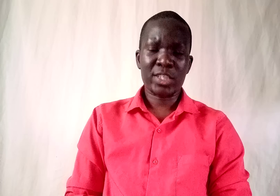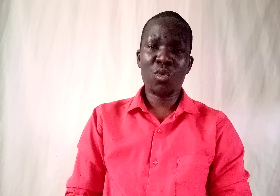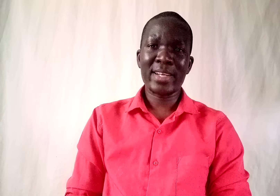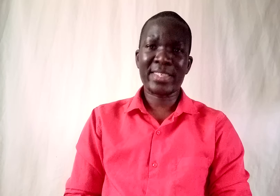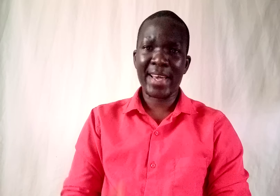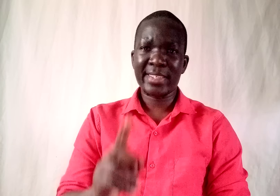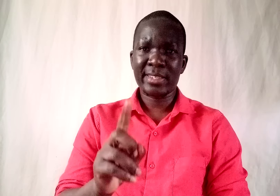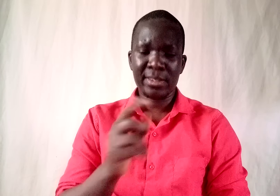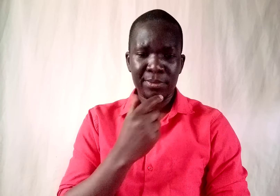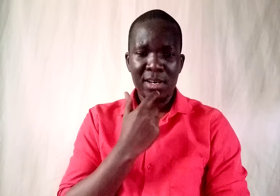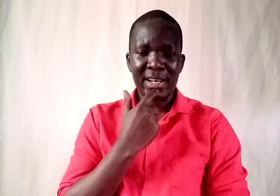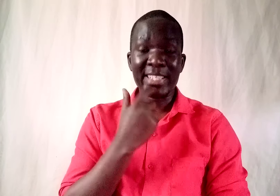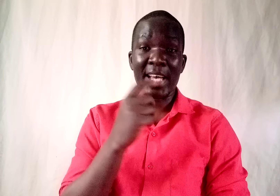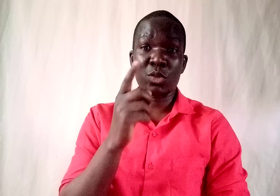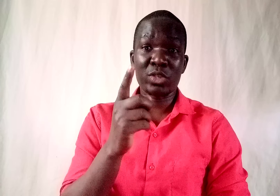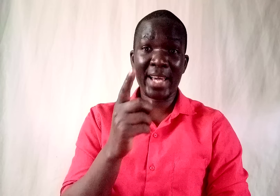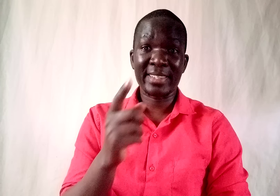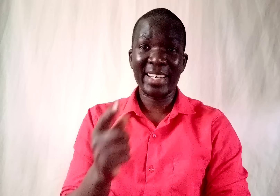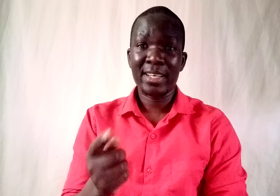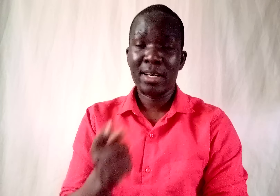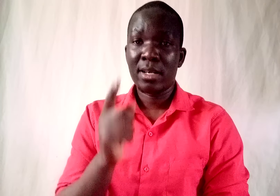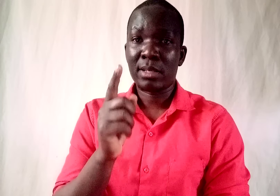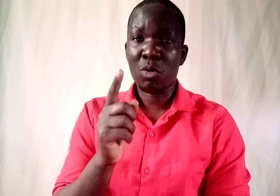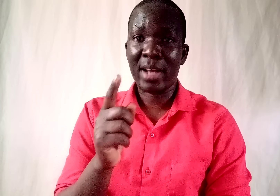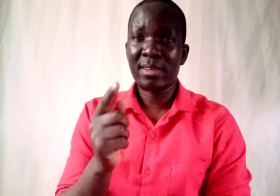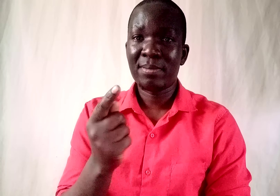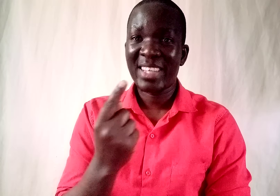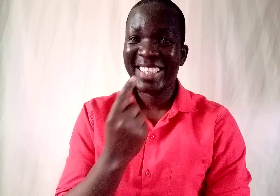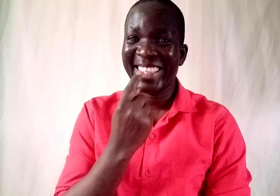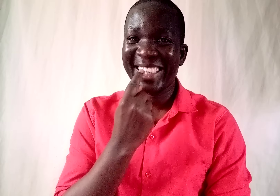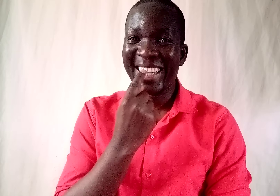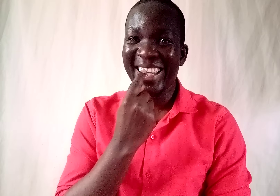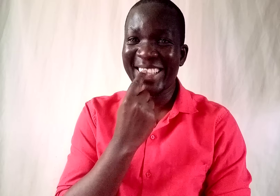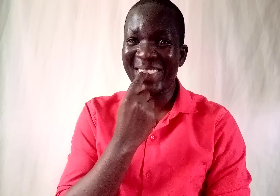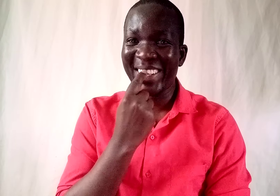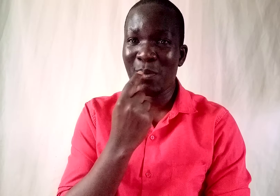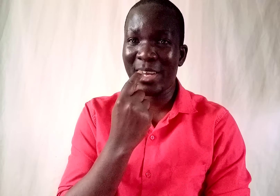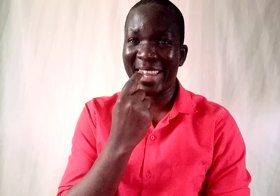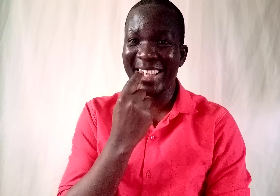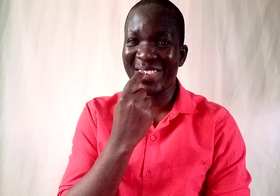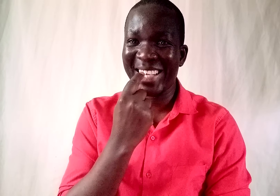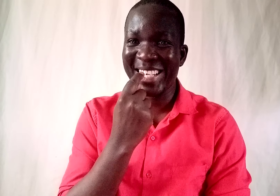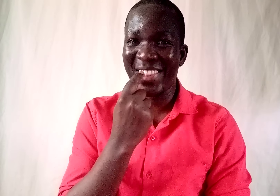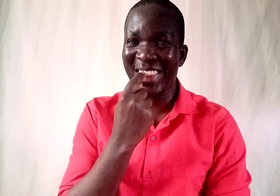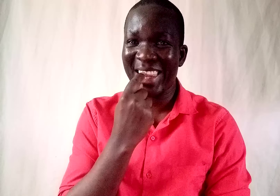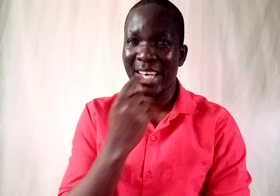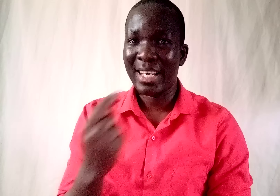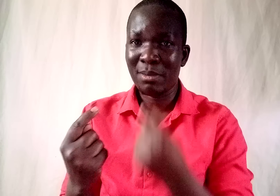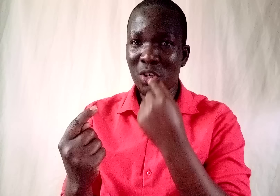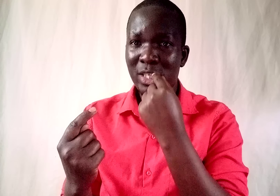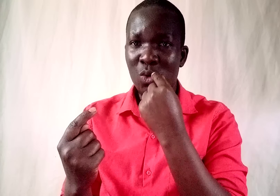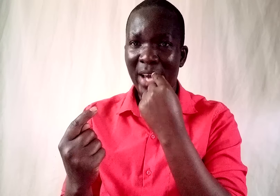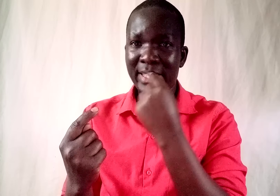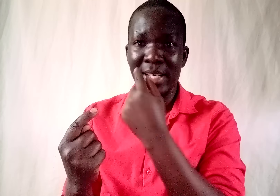one is rice. Rice has two signs. Number one, this one, you point at this one, the teeth, because it's white. Rice